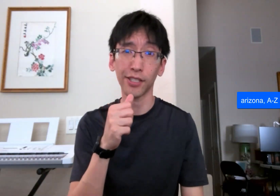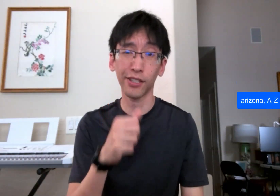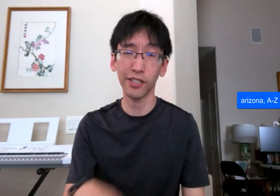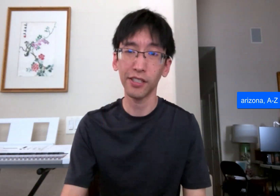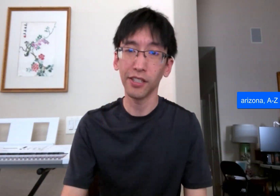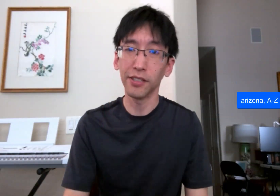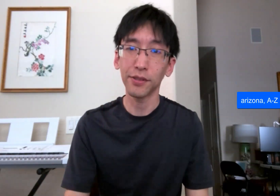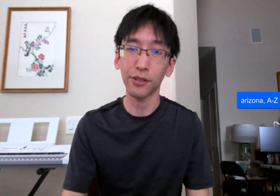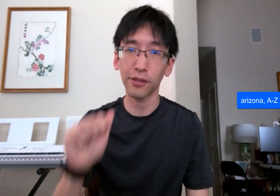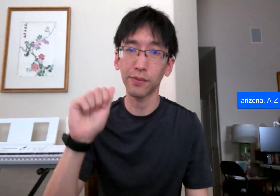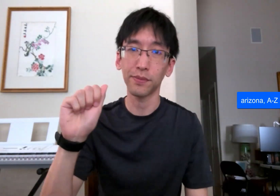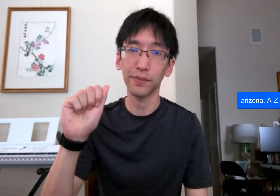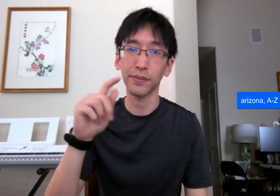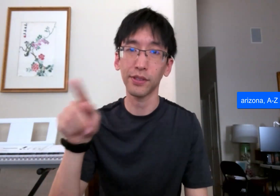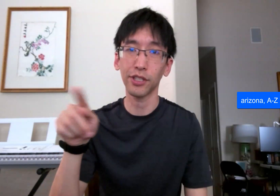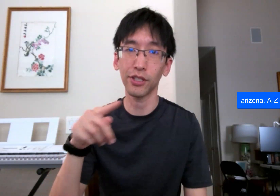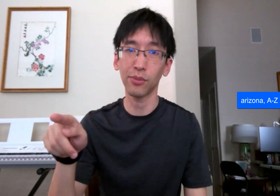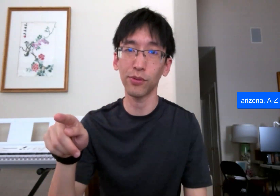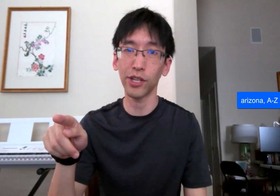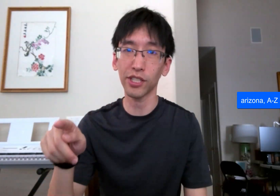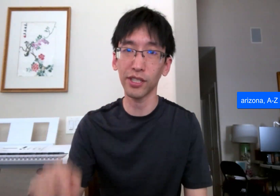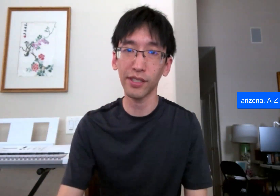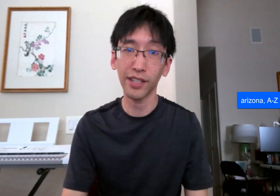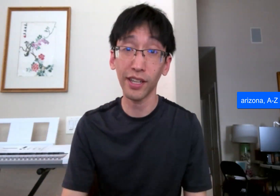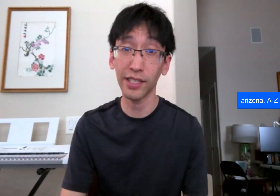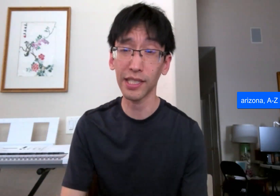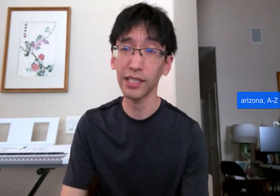Arizona, or we can do the abbreviation AZ.